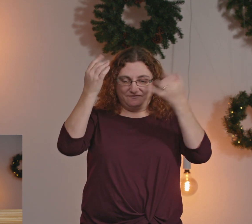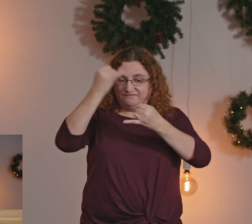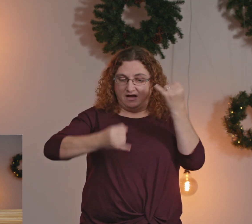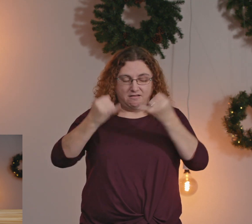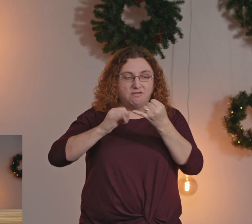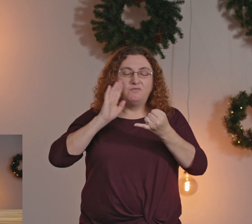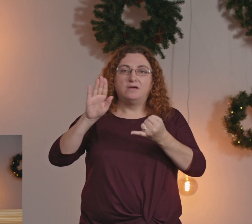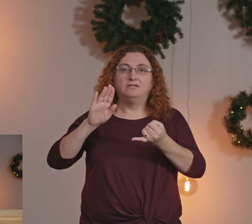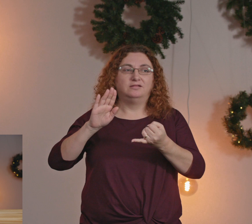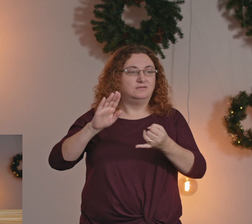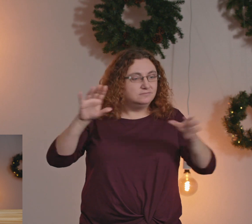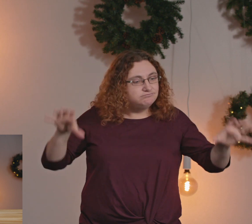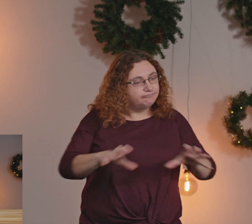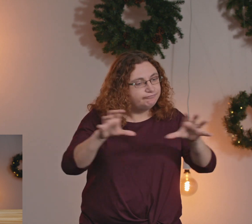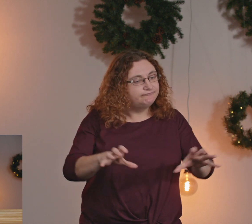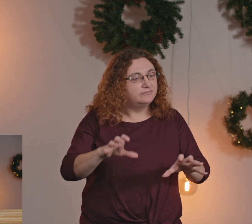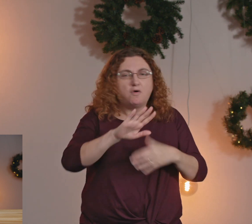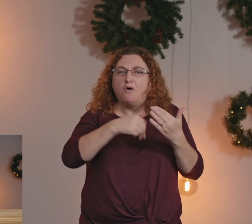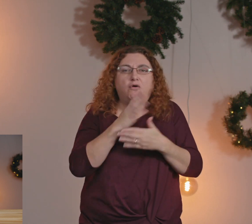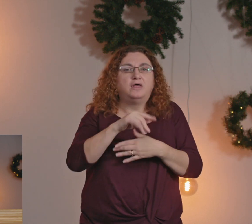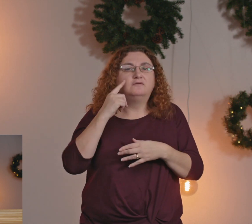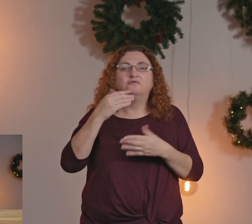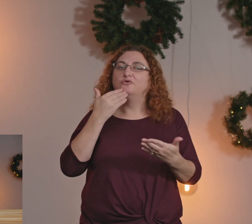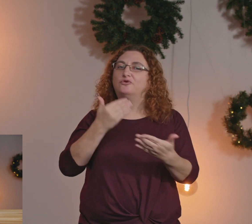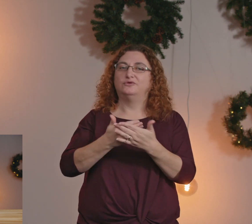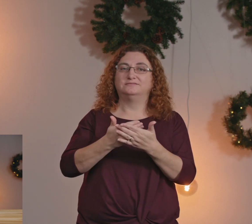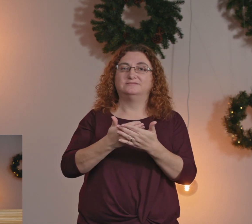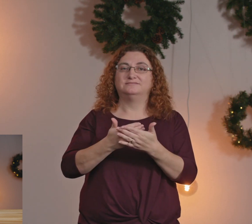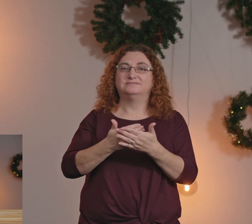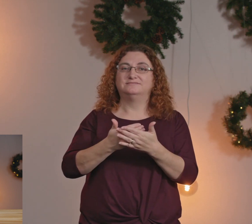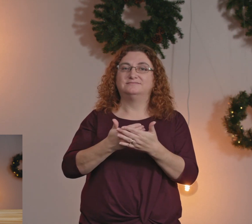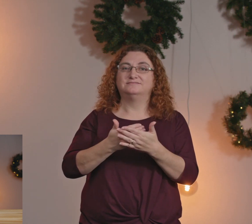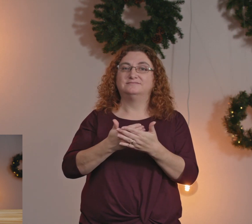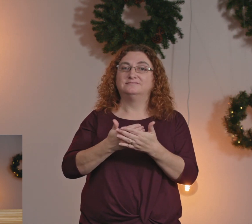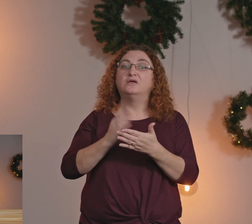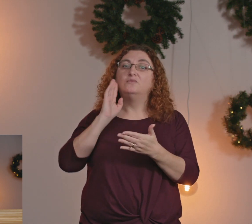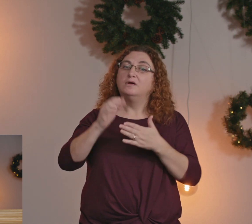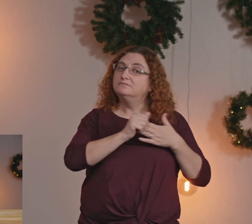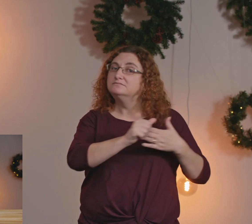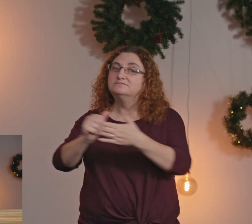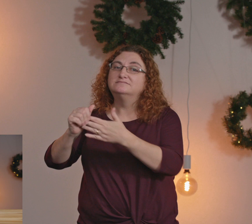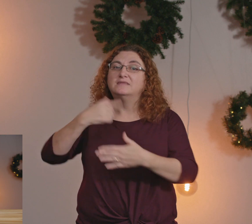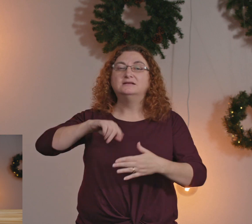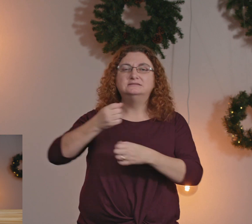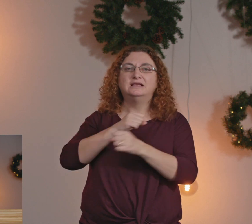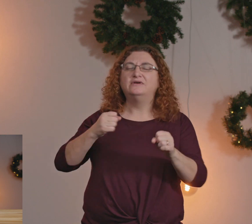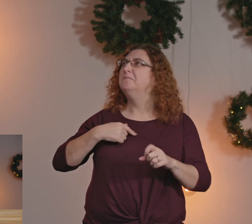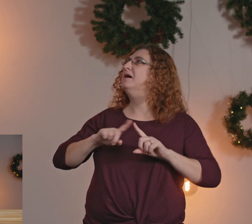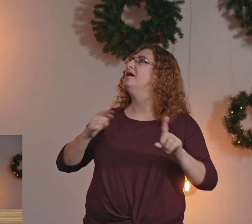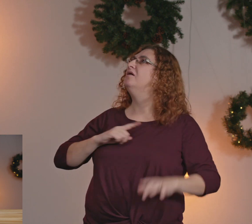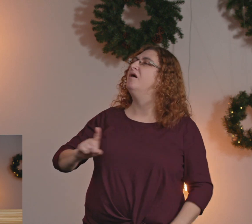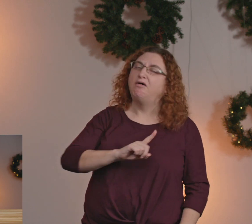Is there any doubt that God will bring his children safely through the storms to their eternal home? Yeah, but I wander so